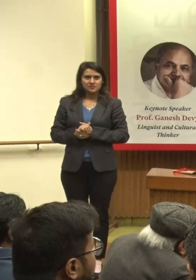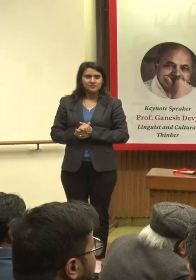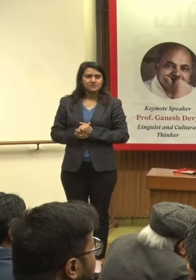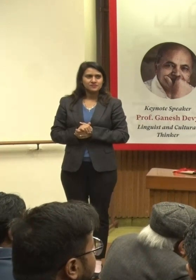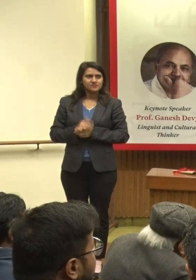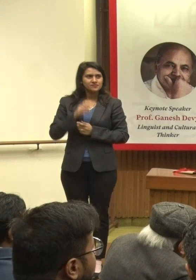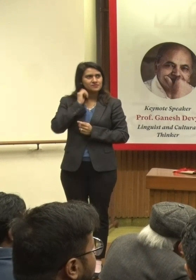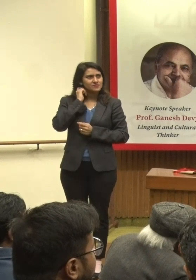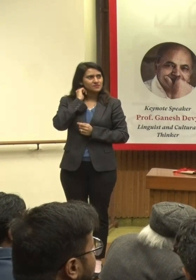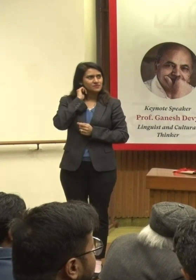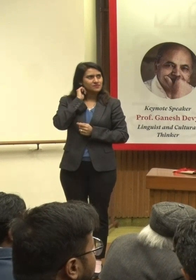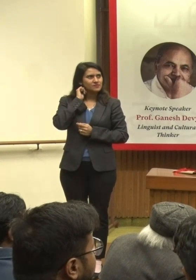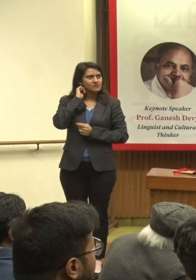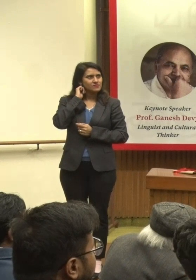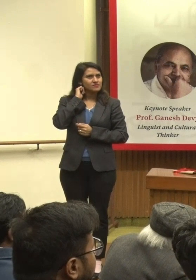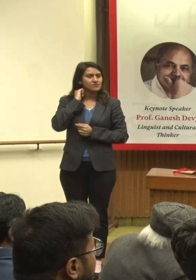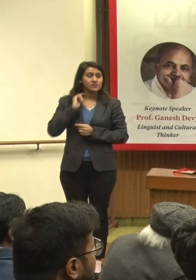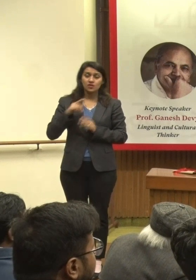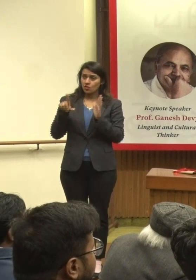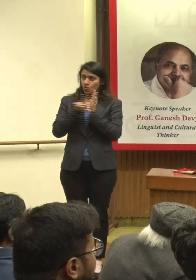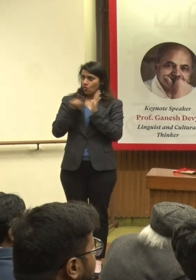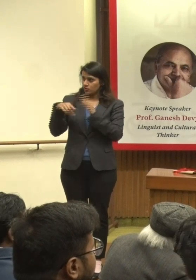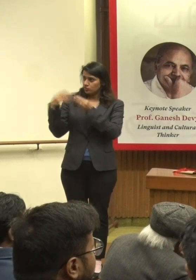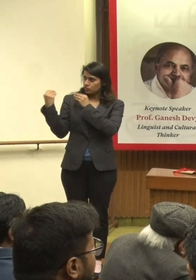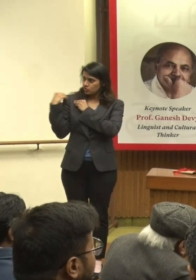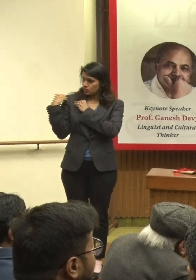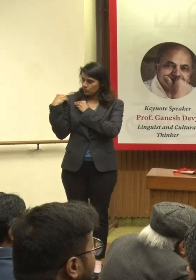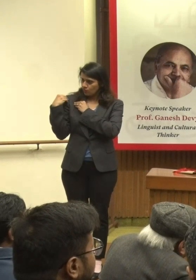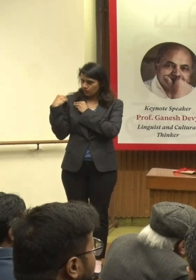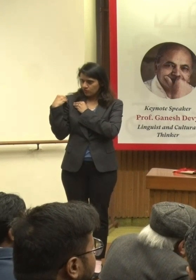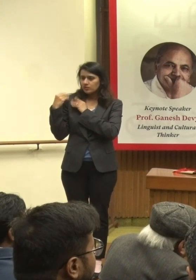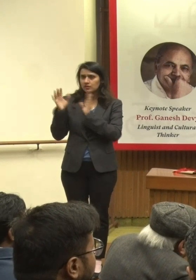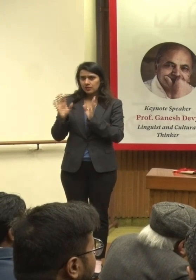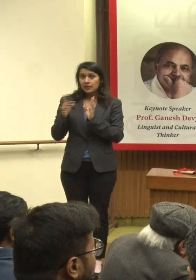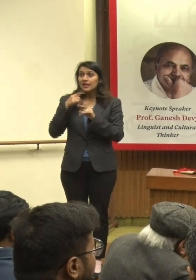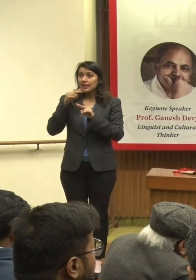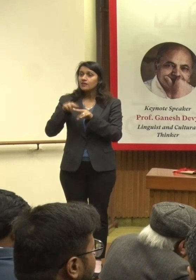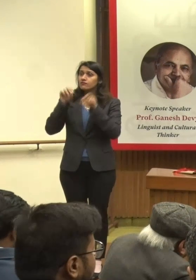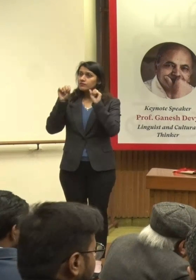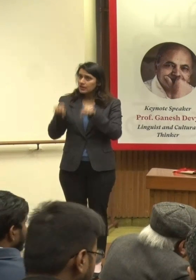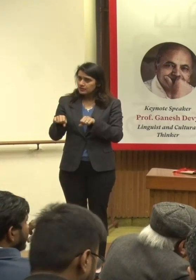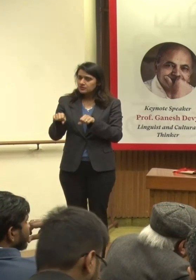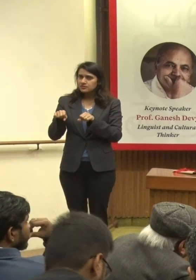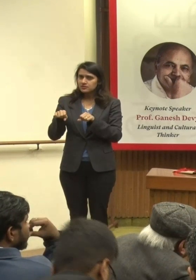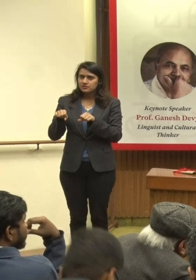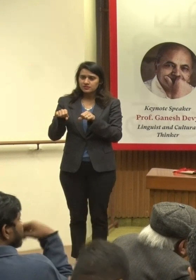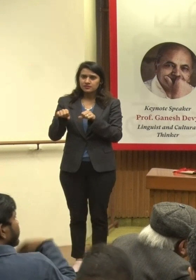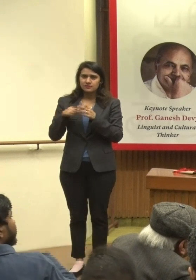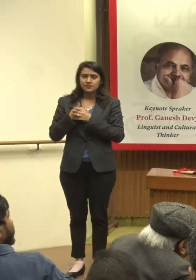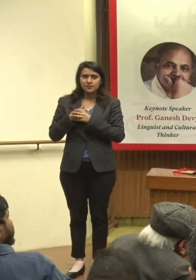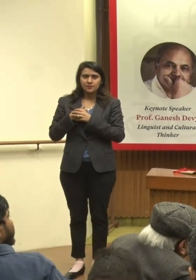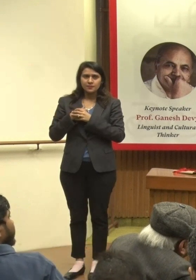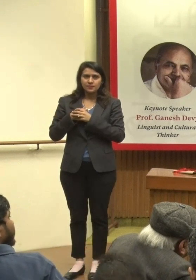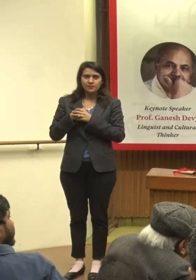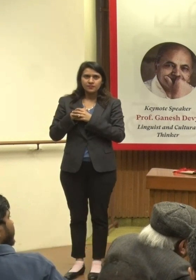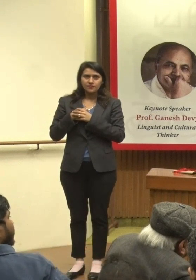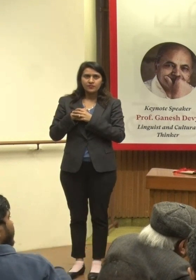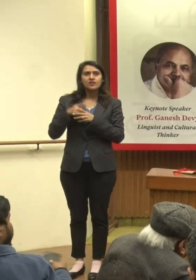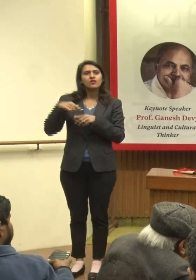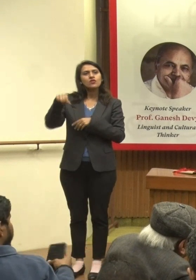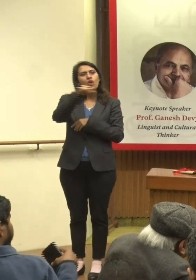Is law responsible in some way? And if it is, then is it